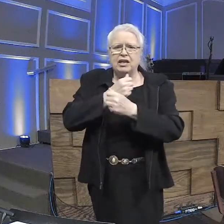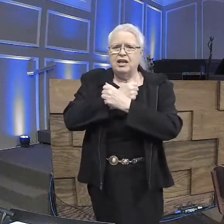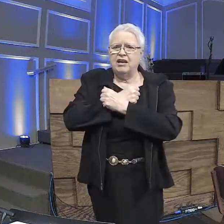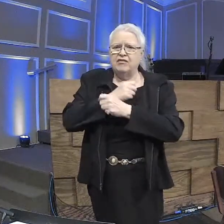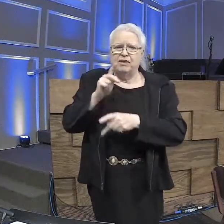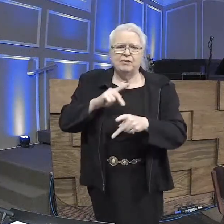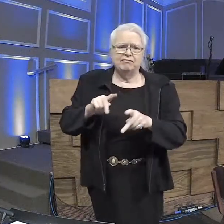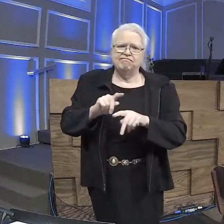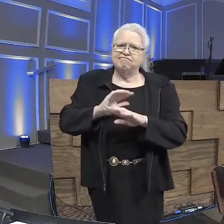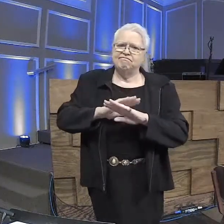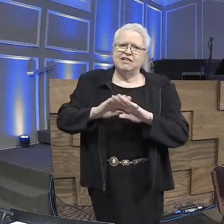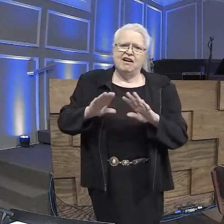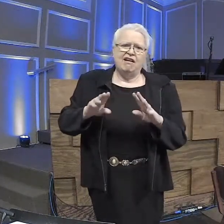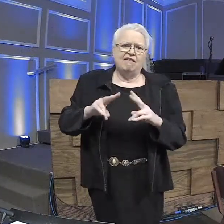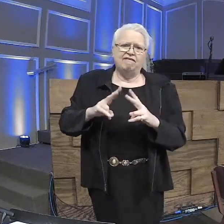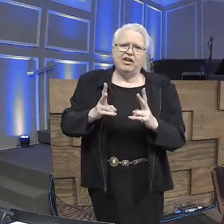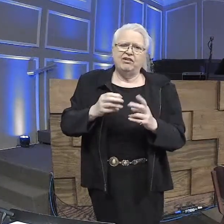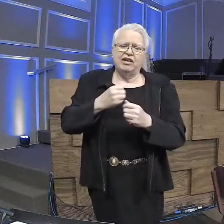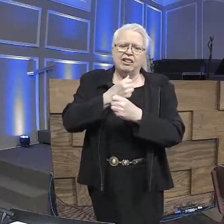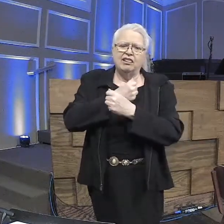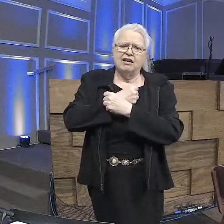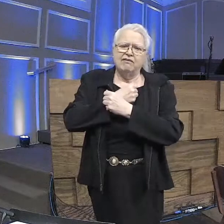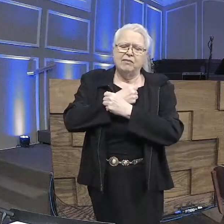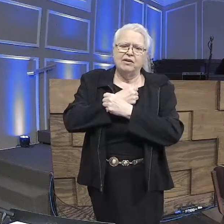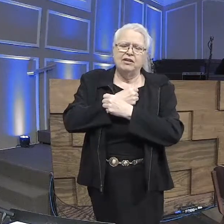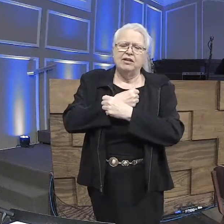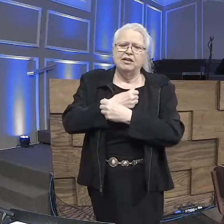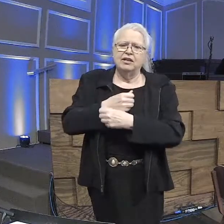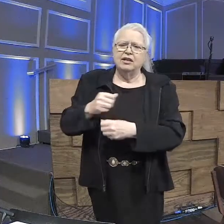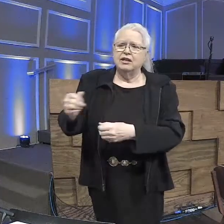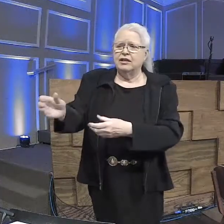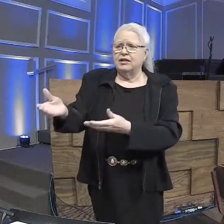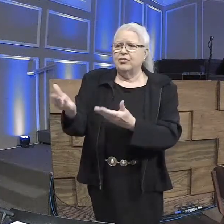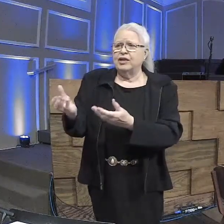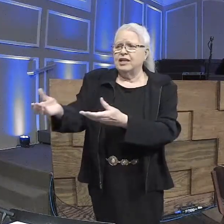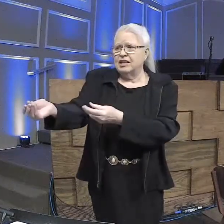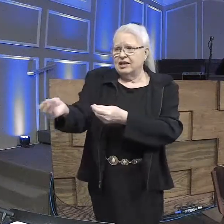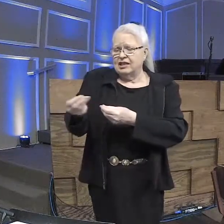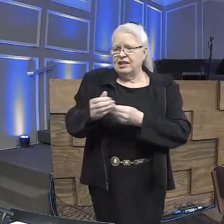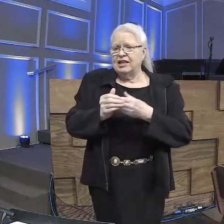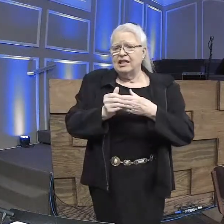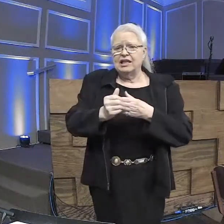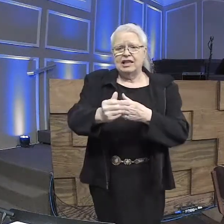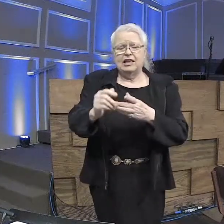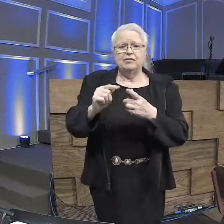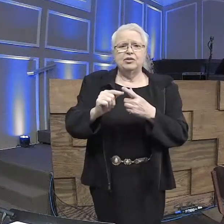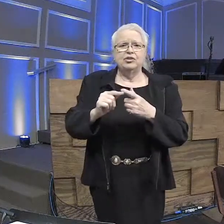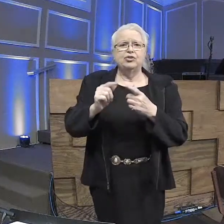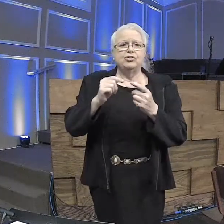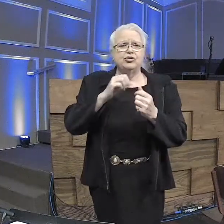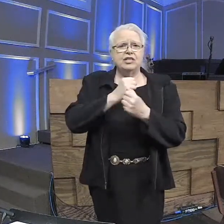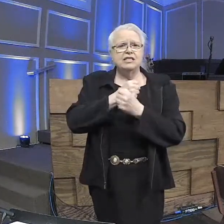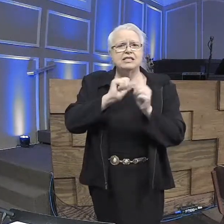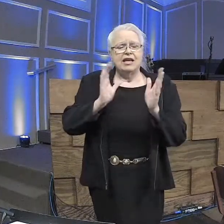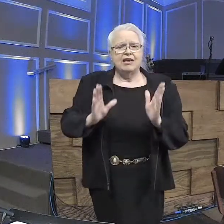their fault for a greater good that we might lead them to the Savior. That's what this ministry is about.